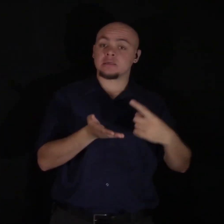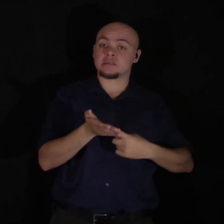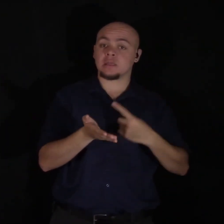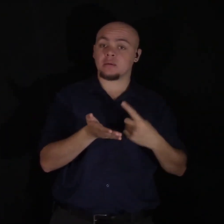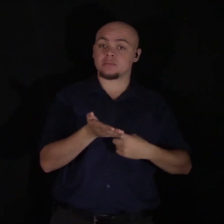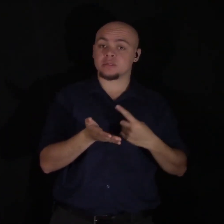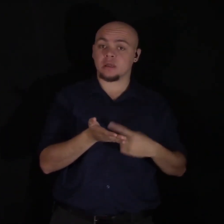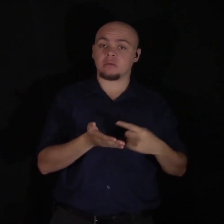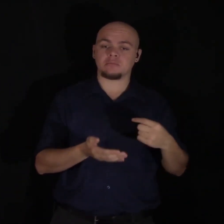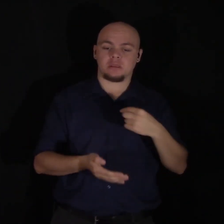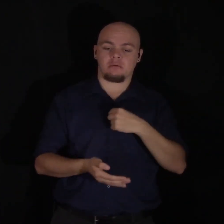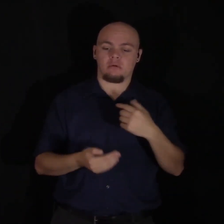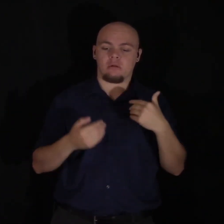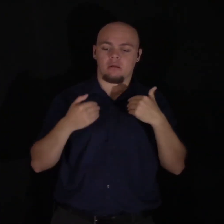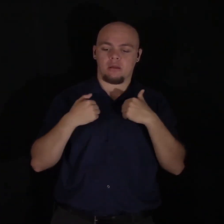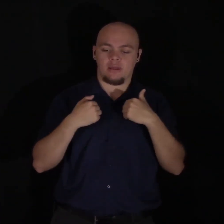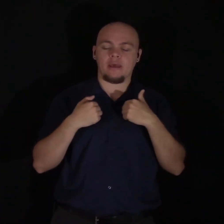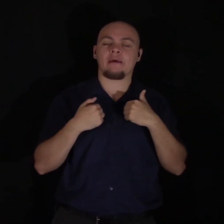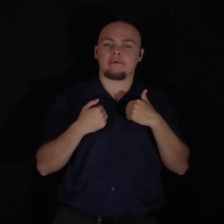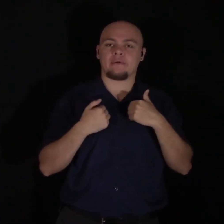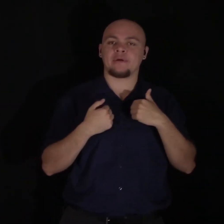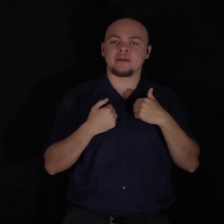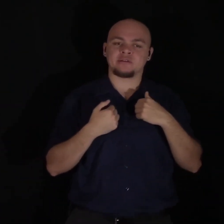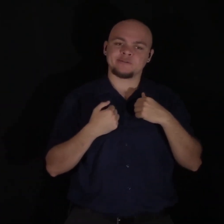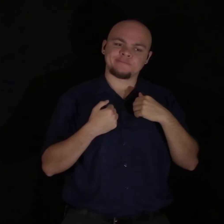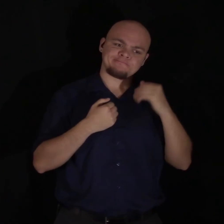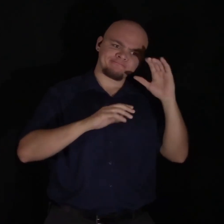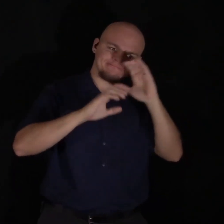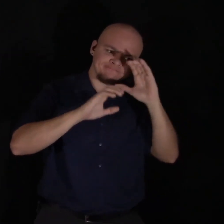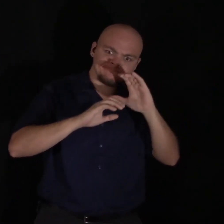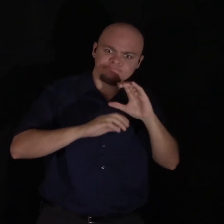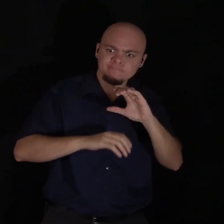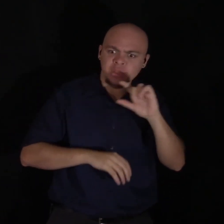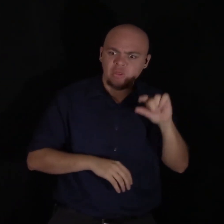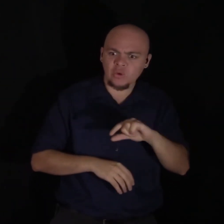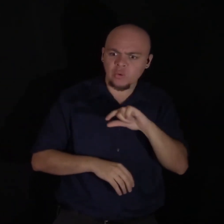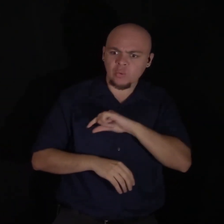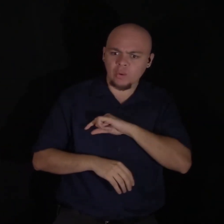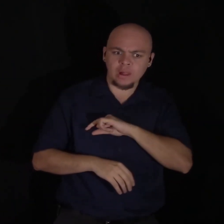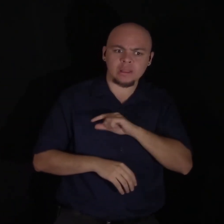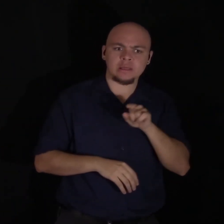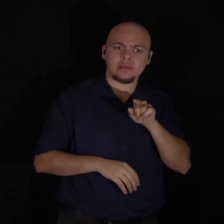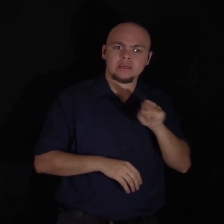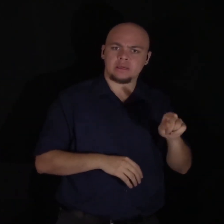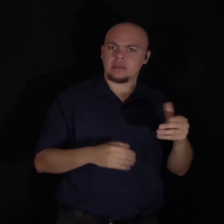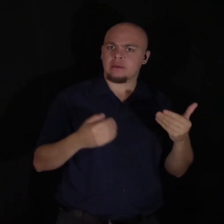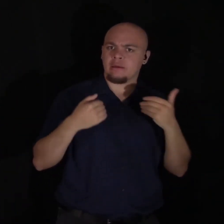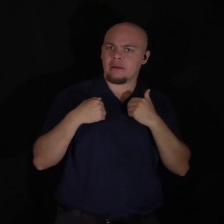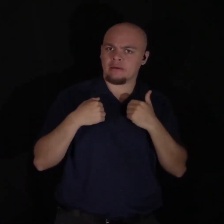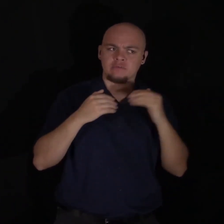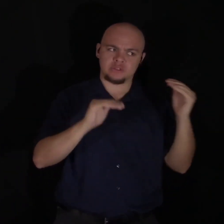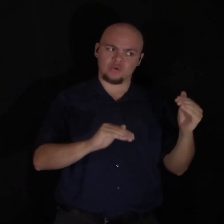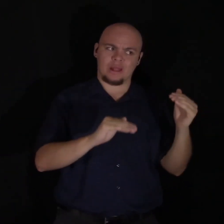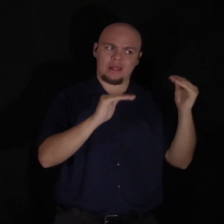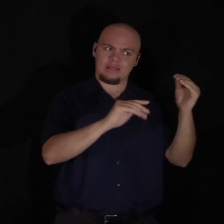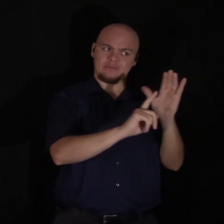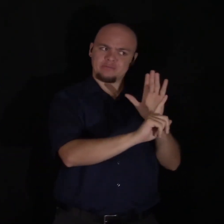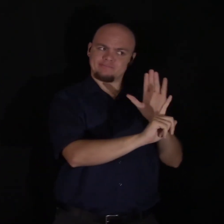have endeavored to discover what qualities it is which he possesses that elevates him so immeasurably above